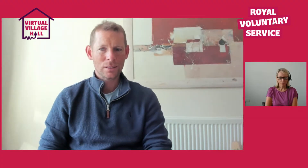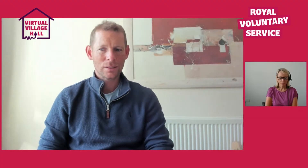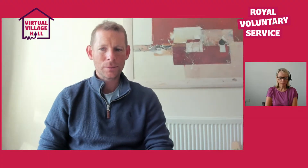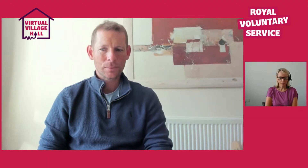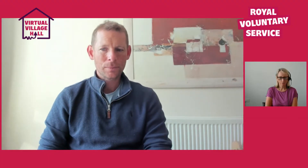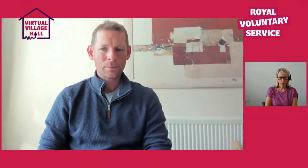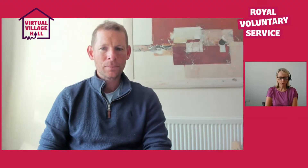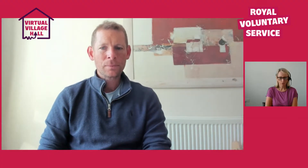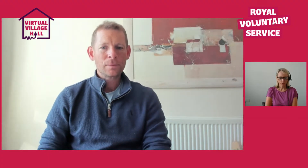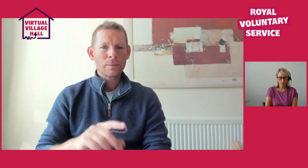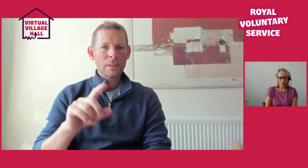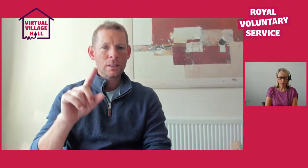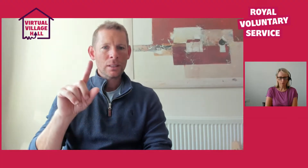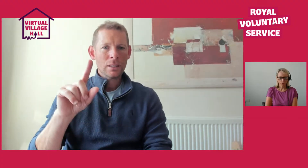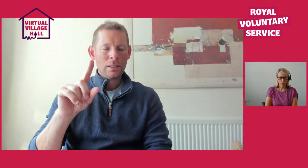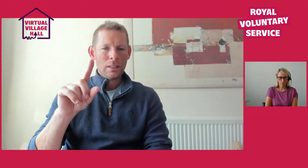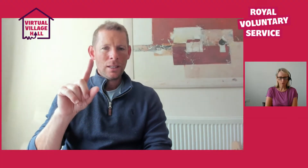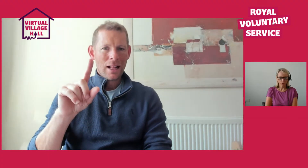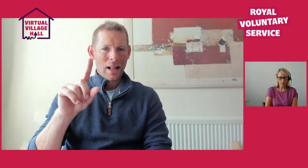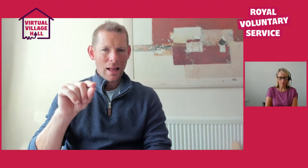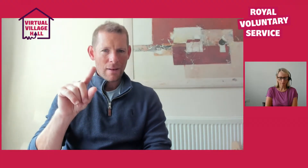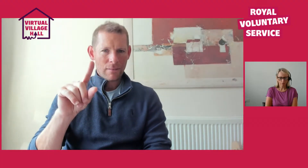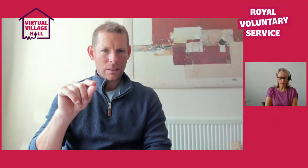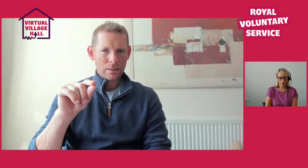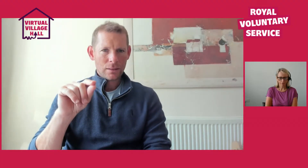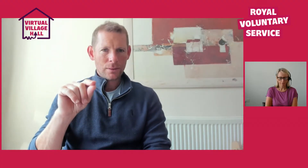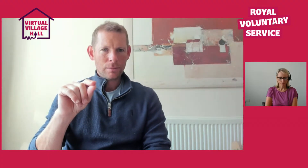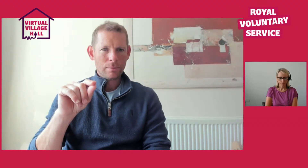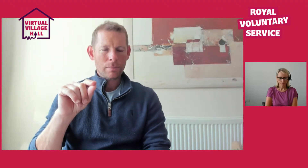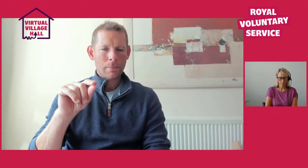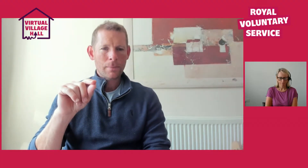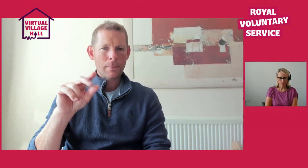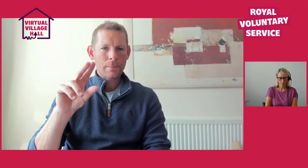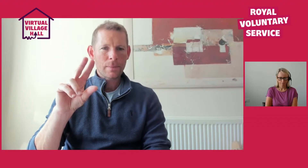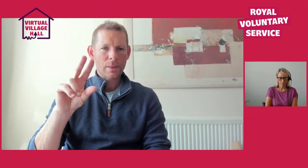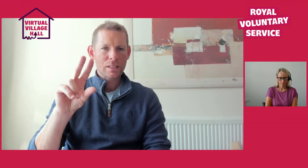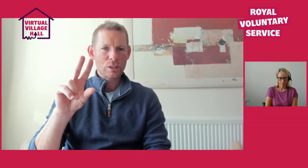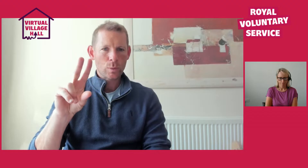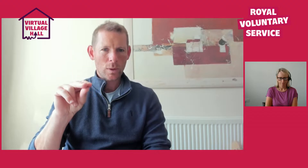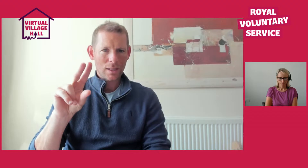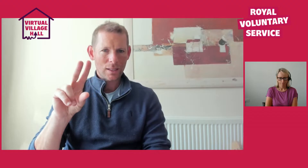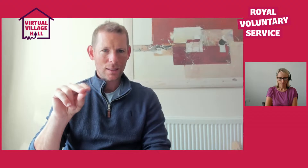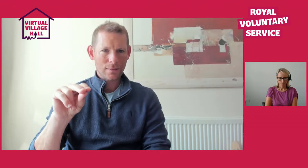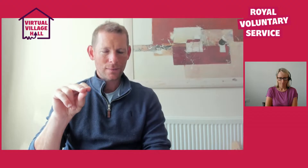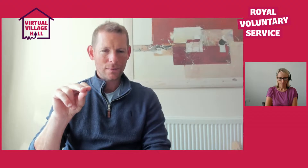Okay, so this time we'll do it without the voiceover from 11.